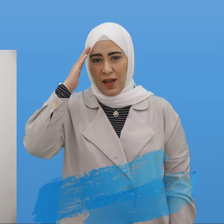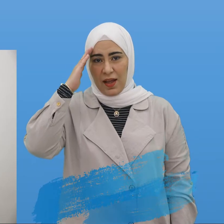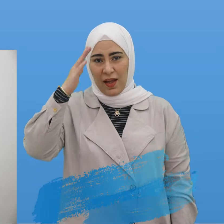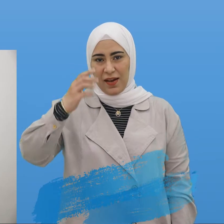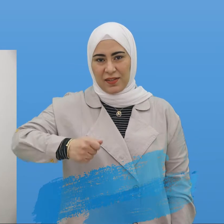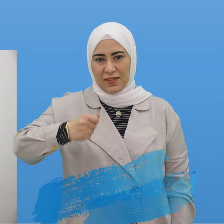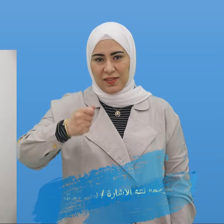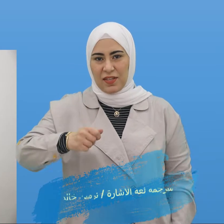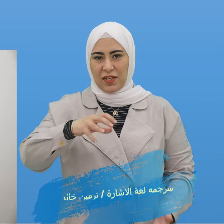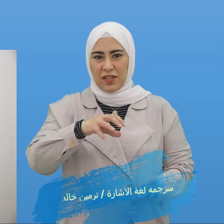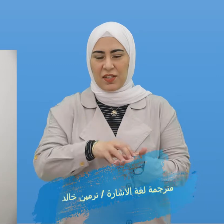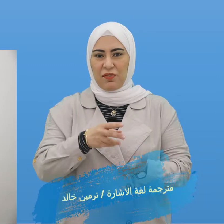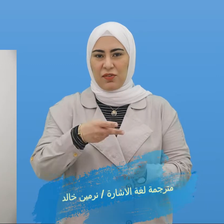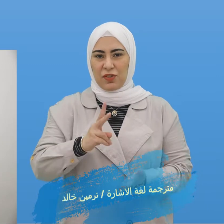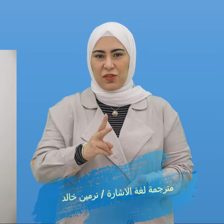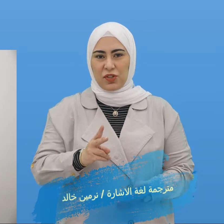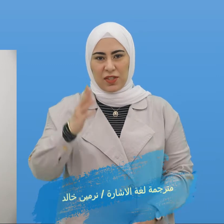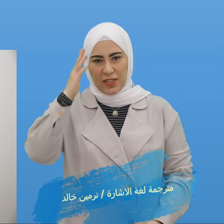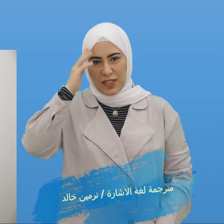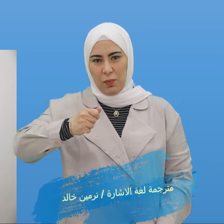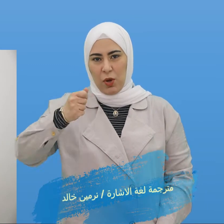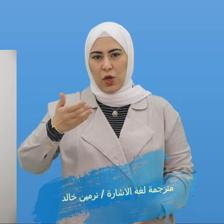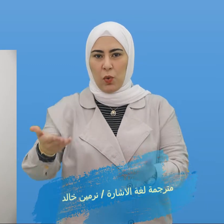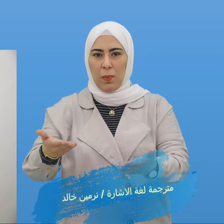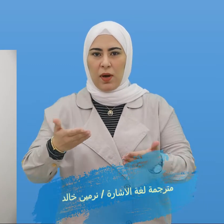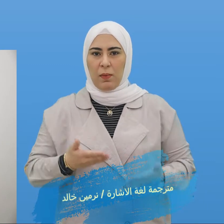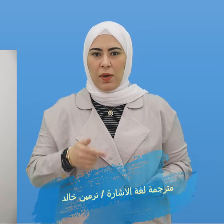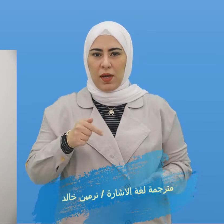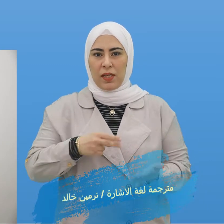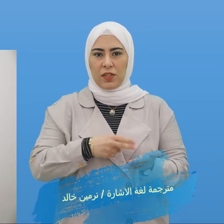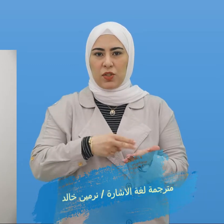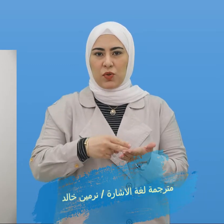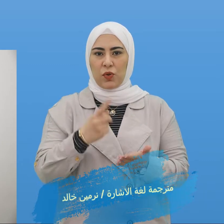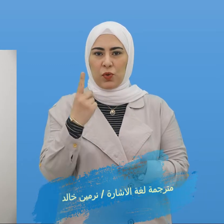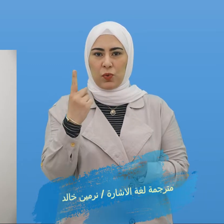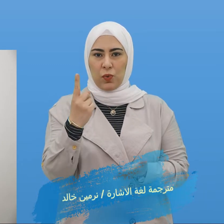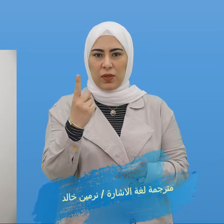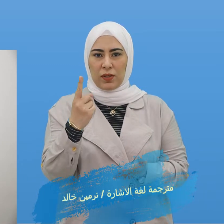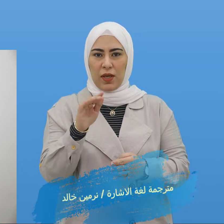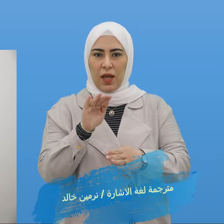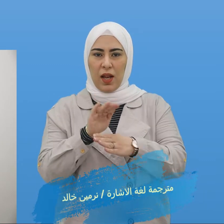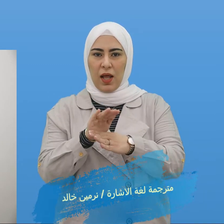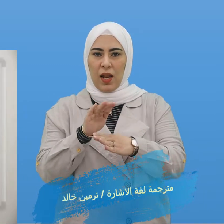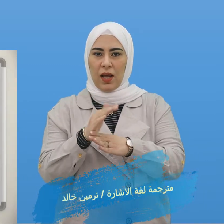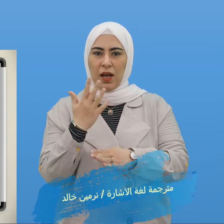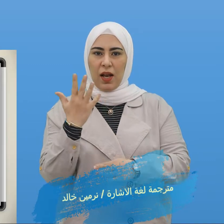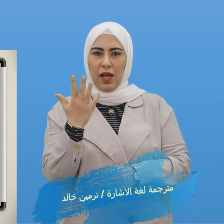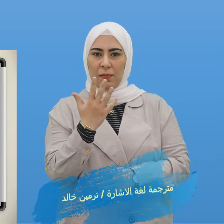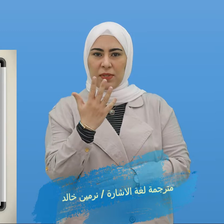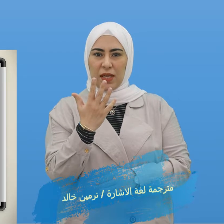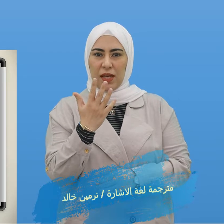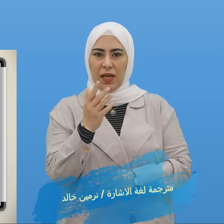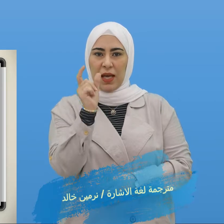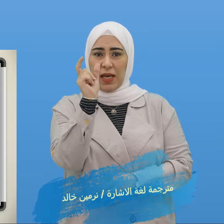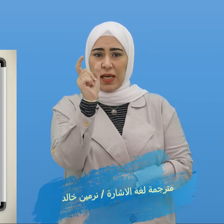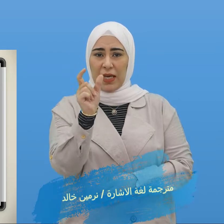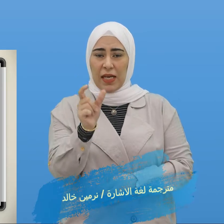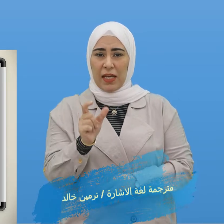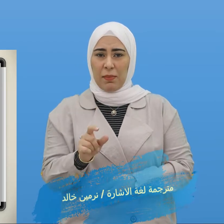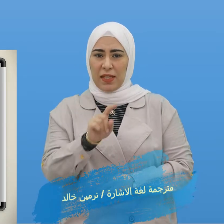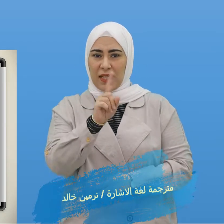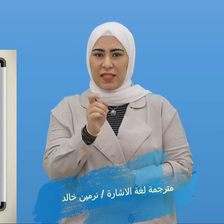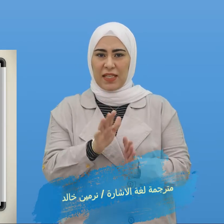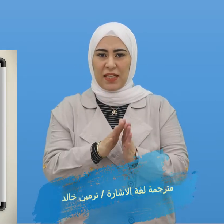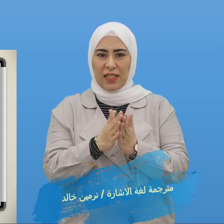grade 12, welcome to the educational channel. This is Unit 1, Episode 5, Vocabulary, Setbook